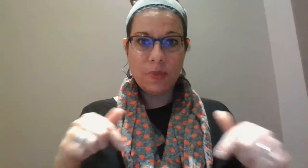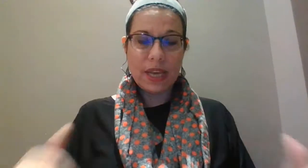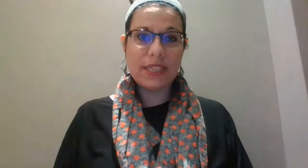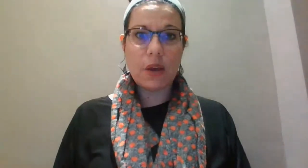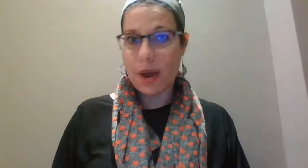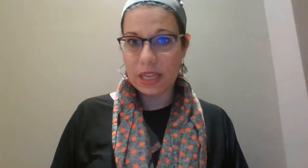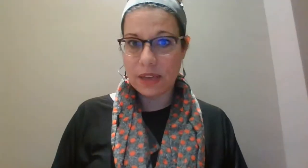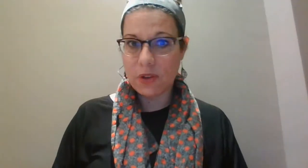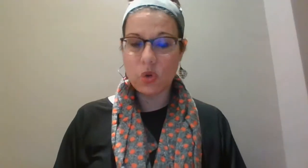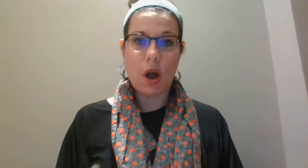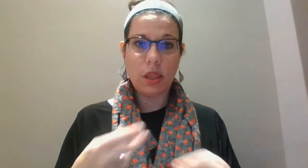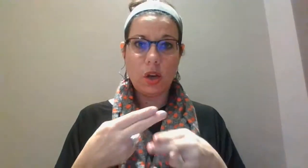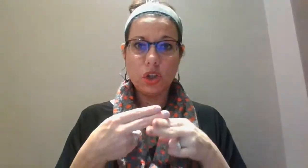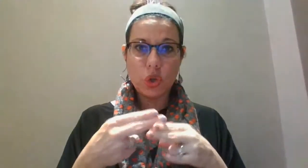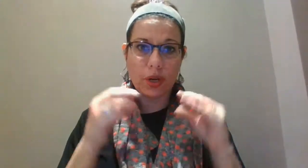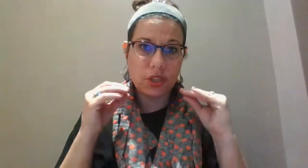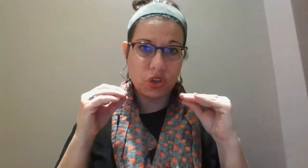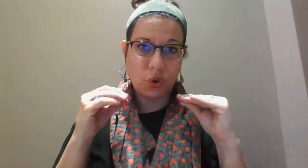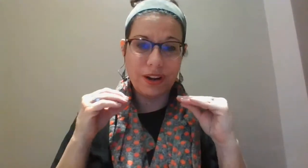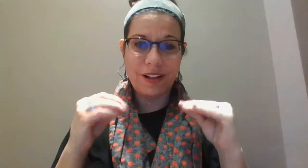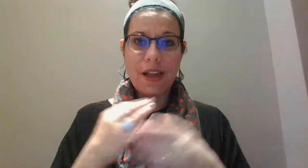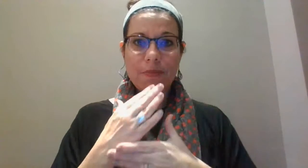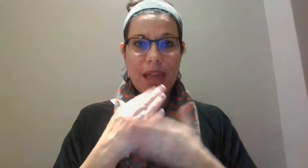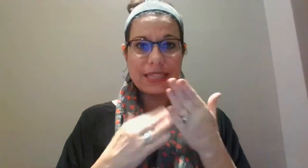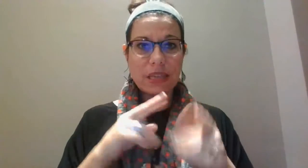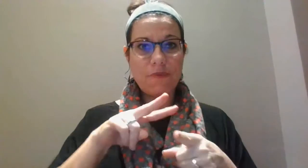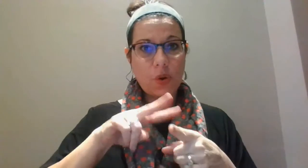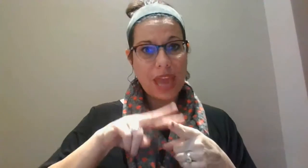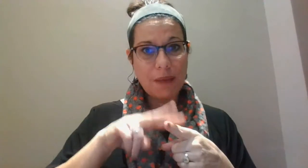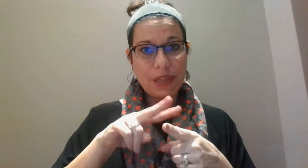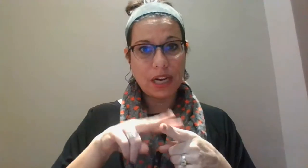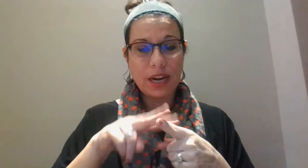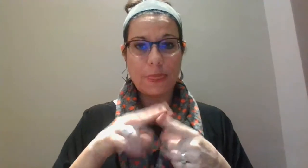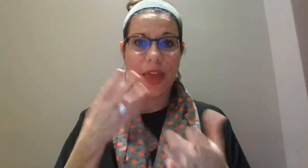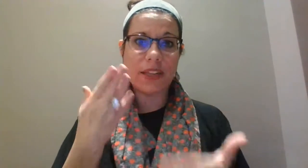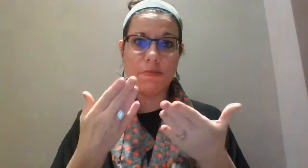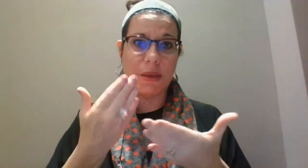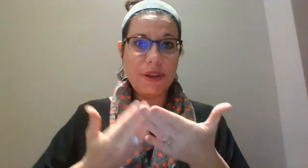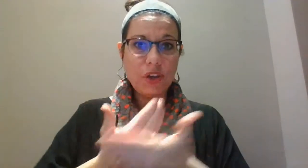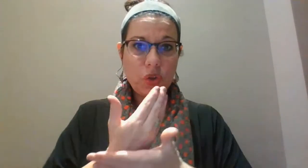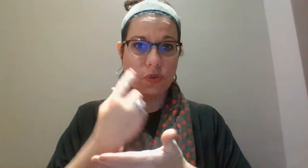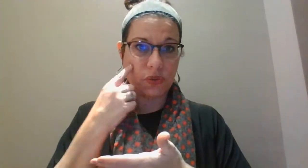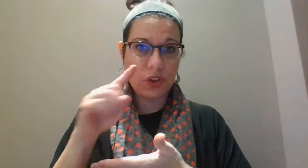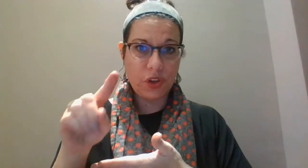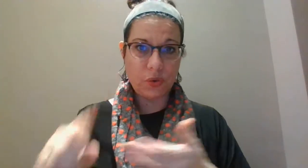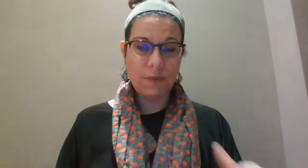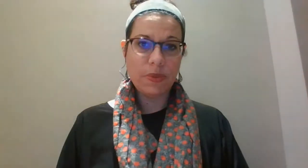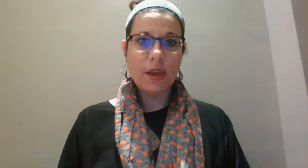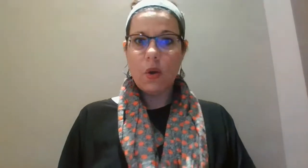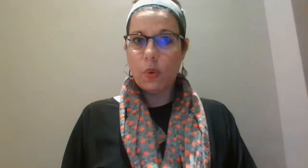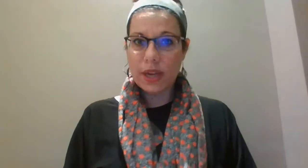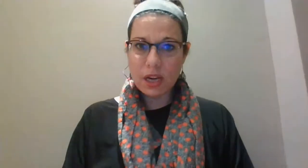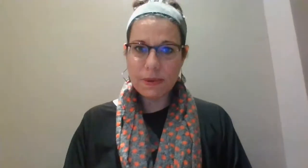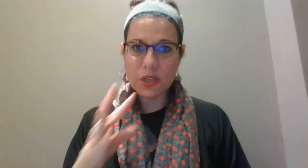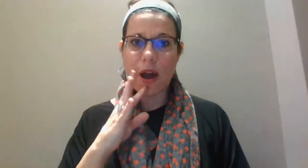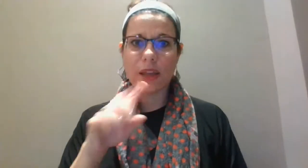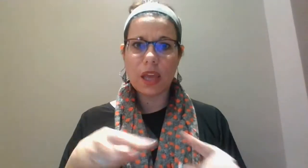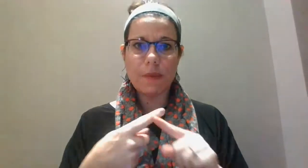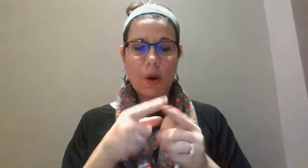is I want to give you a little short tutorial on some vocabulary that is maybe new for you. We're going to be talking about